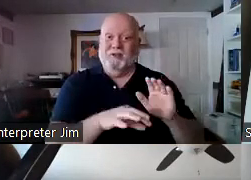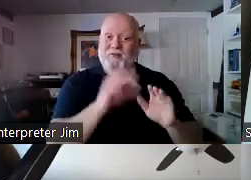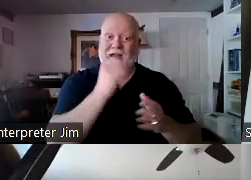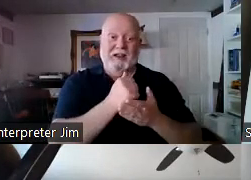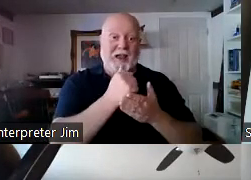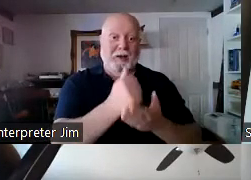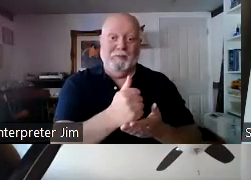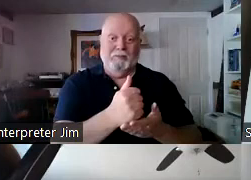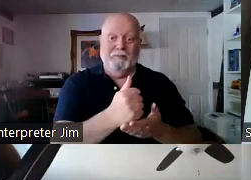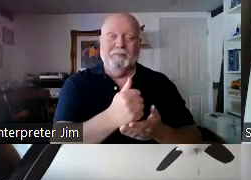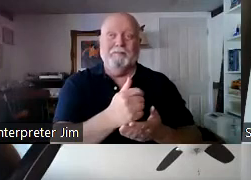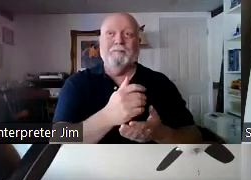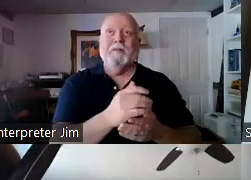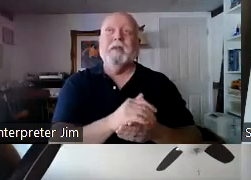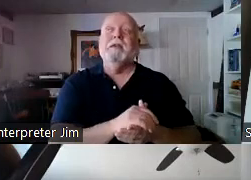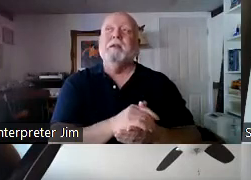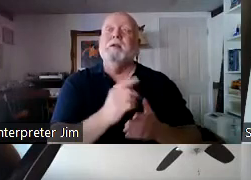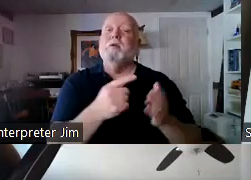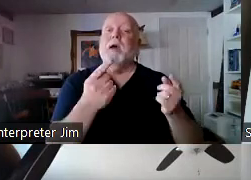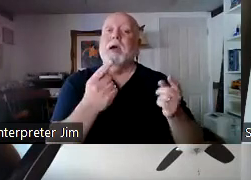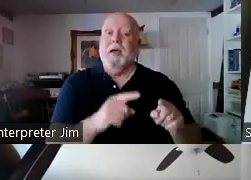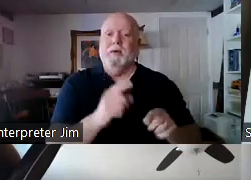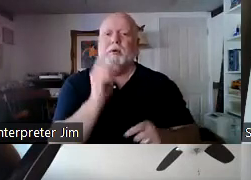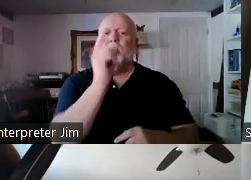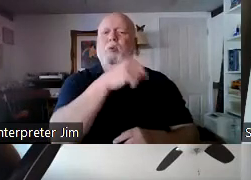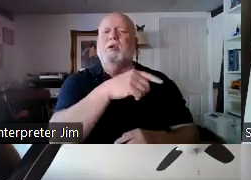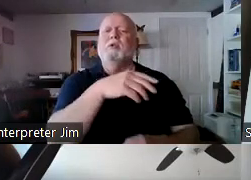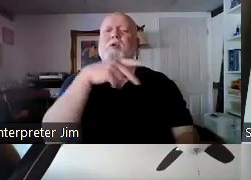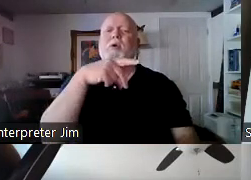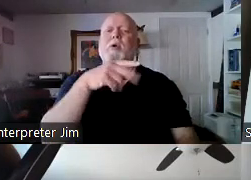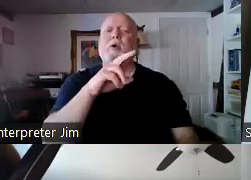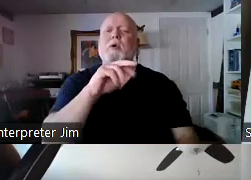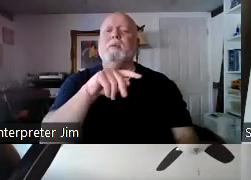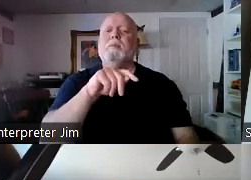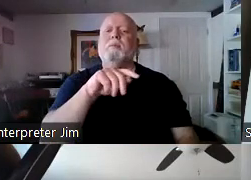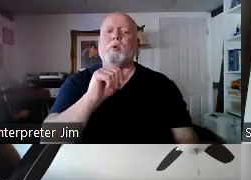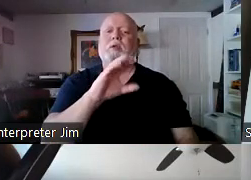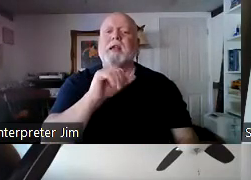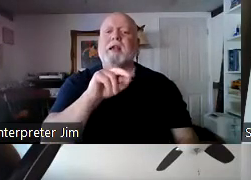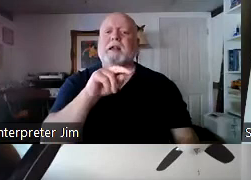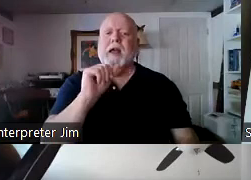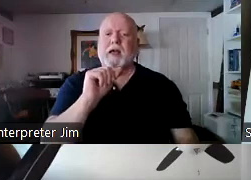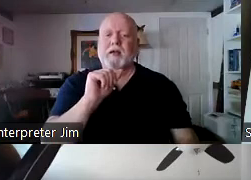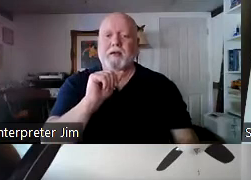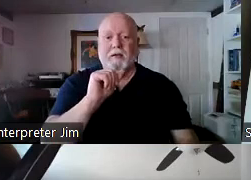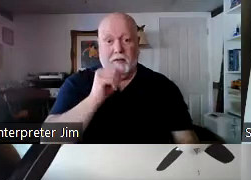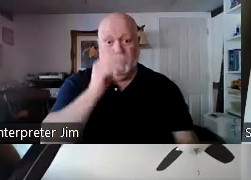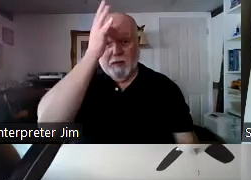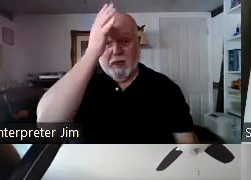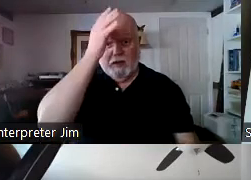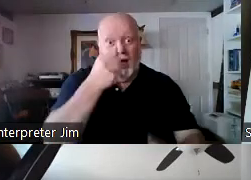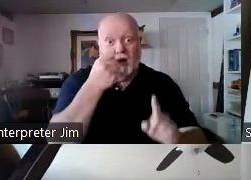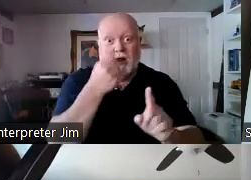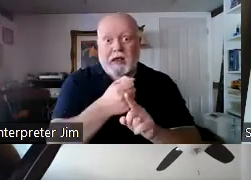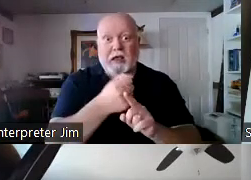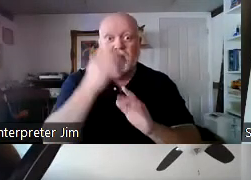until we were in Punta Cana and my dad had hit a jackpot and I was like, oh my God, that's not even